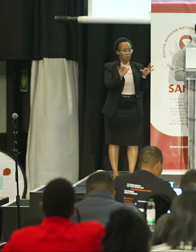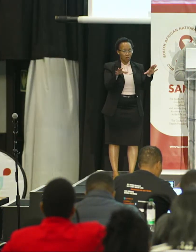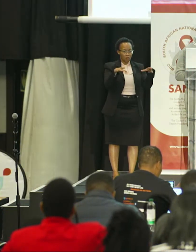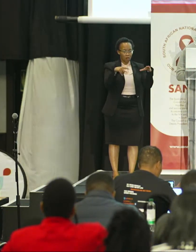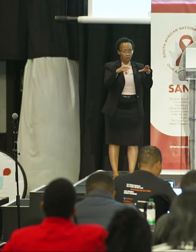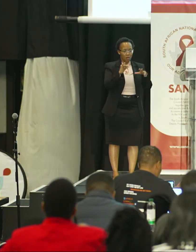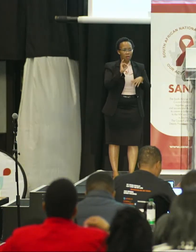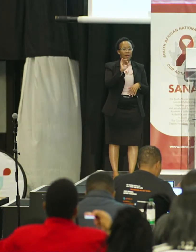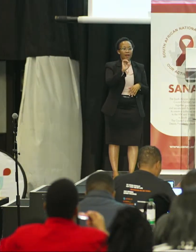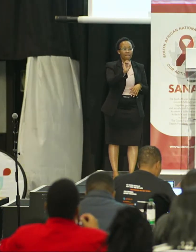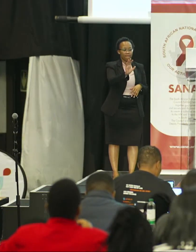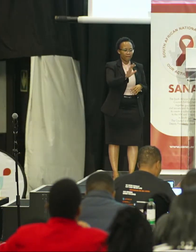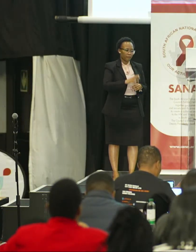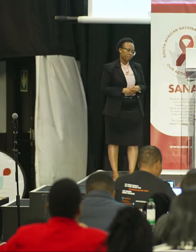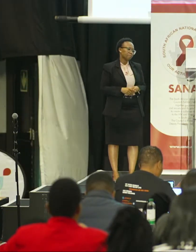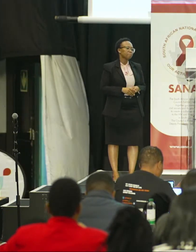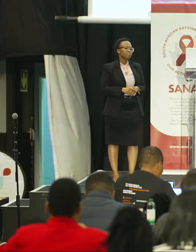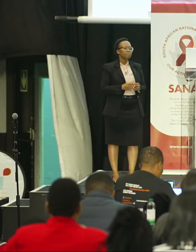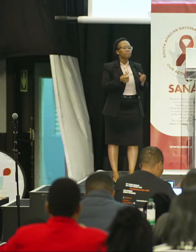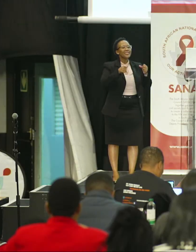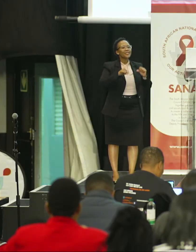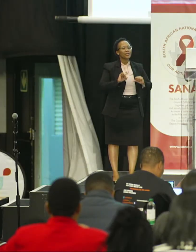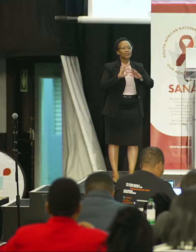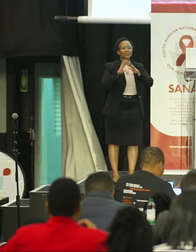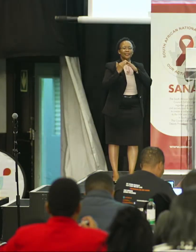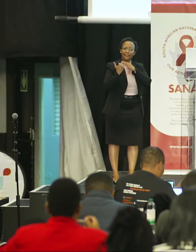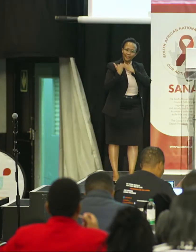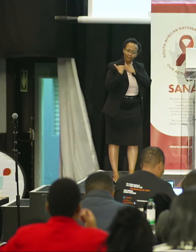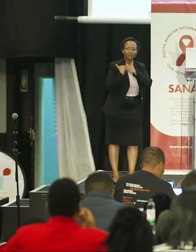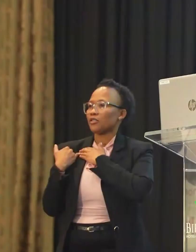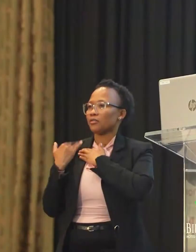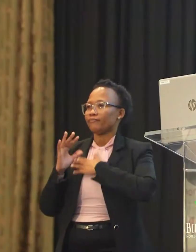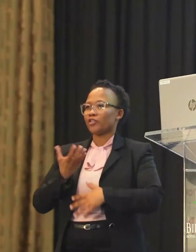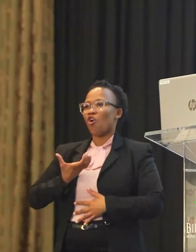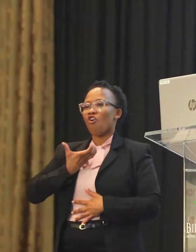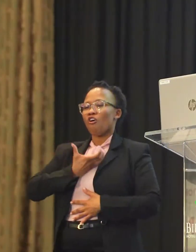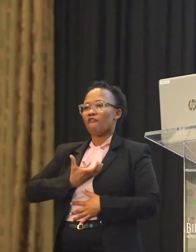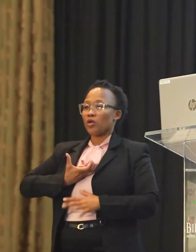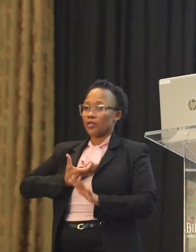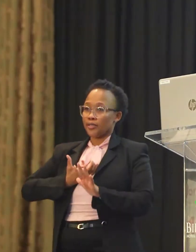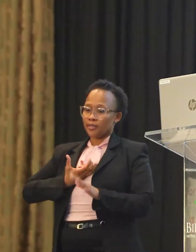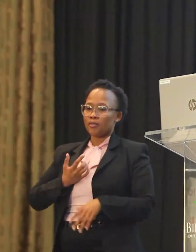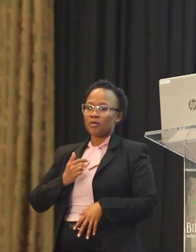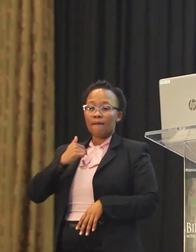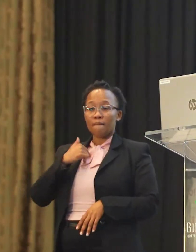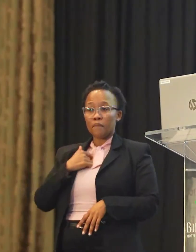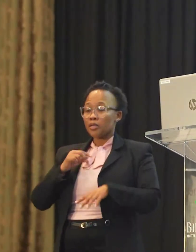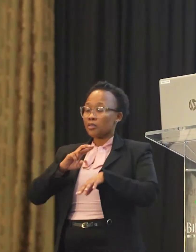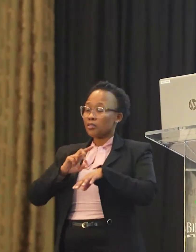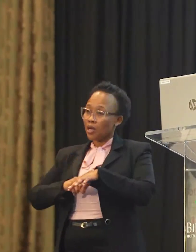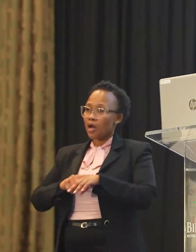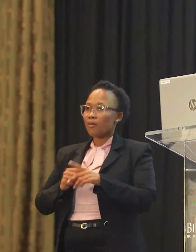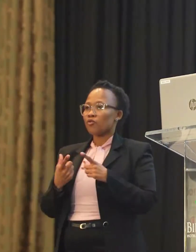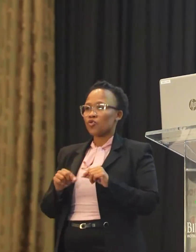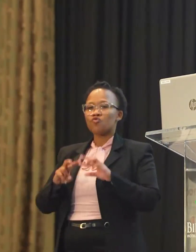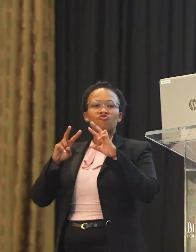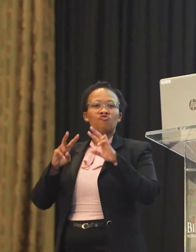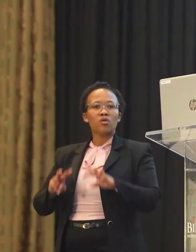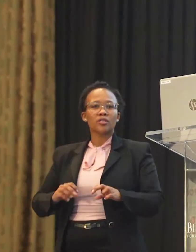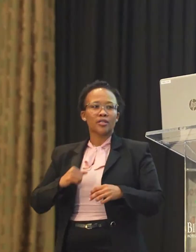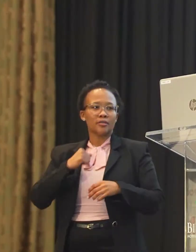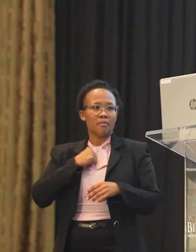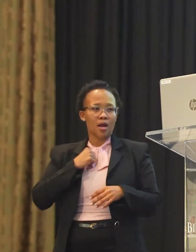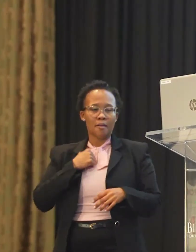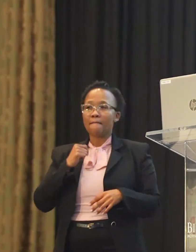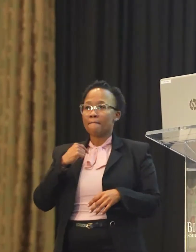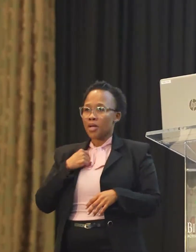So safety and comfort. When I do my, as the researcher in charge of the Key Populations Program, I get to do one-on-one